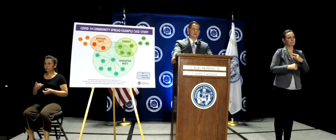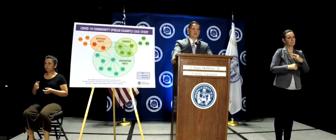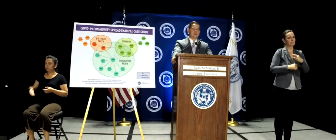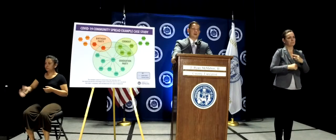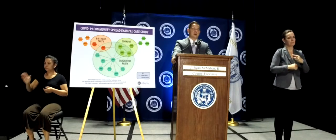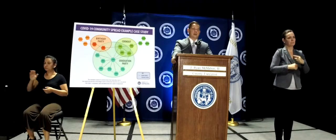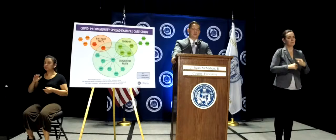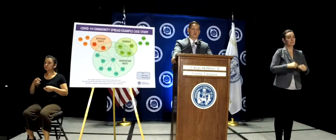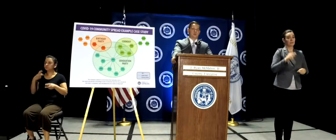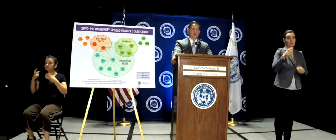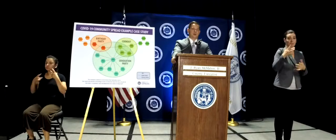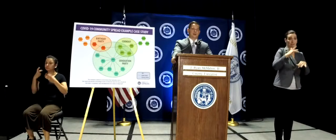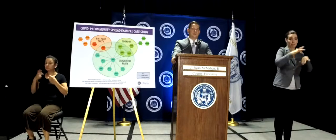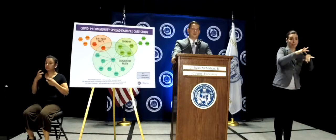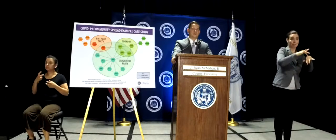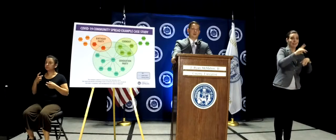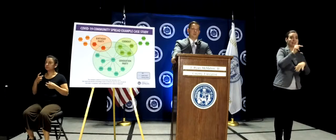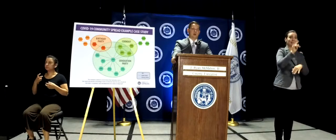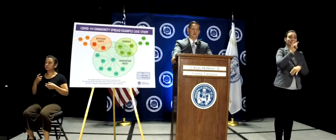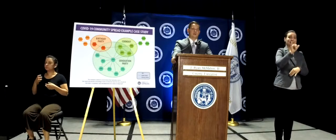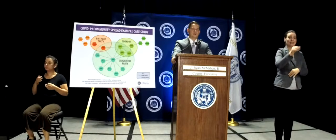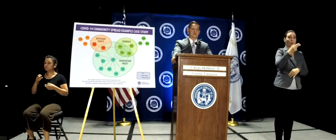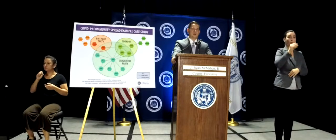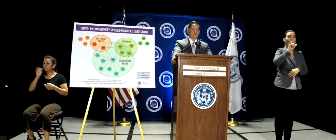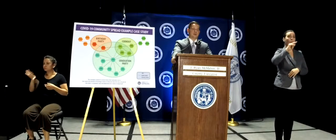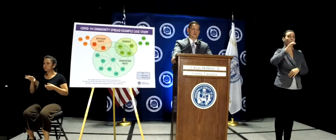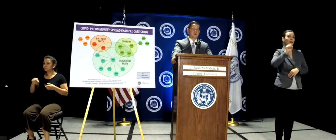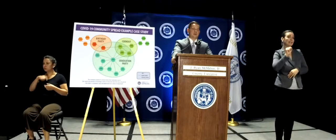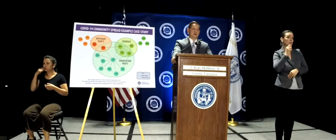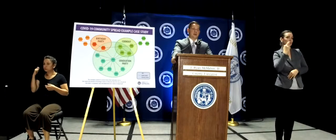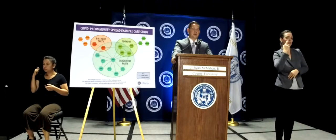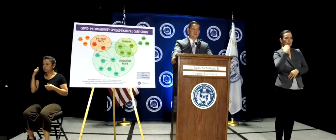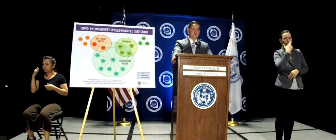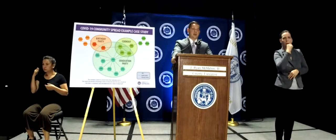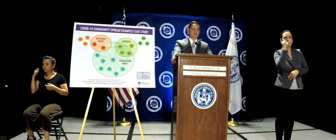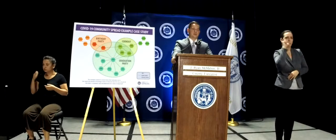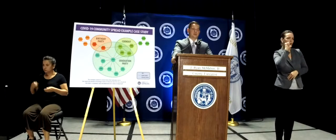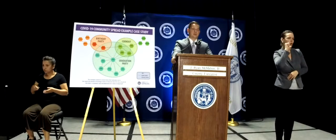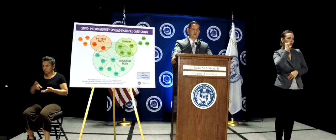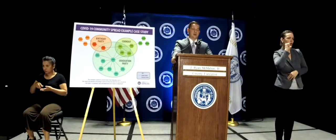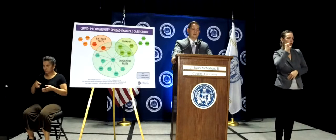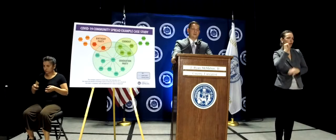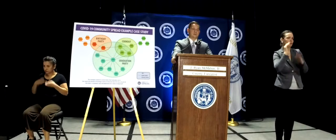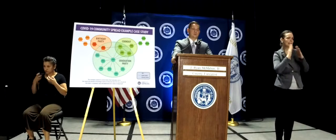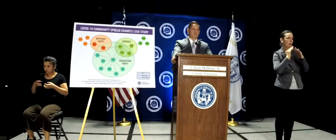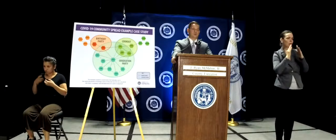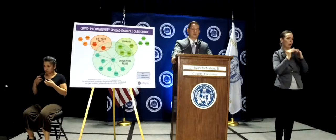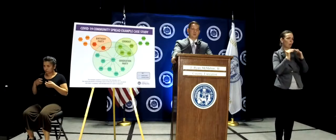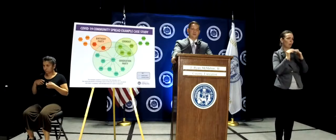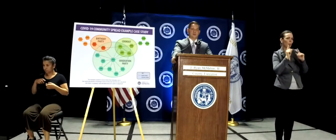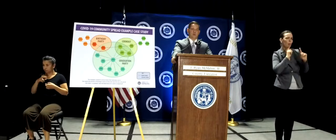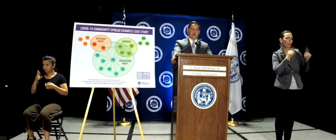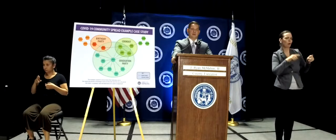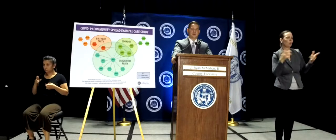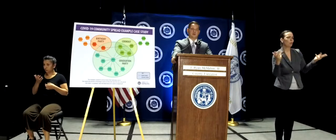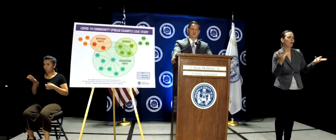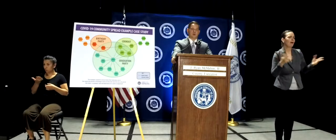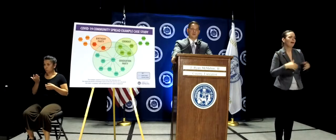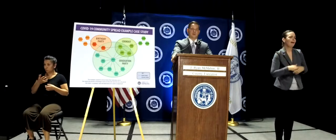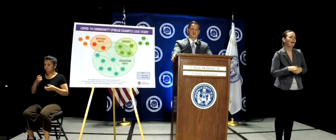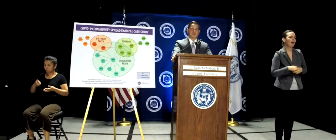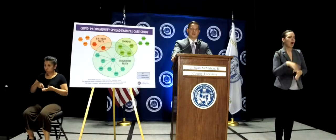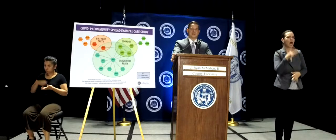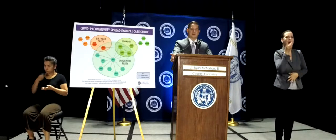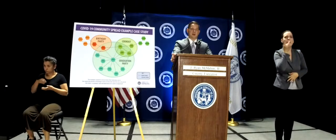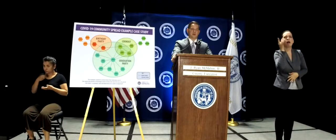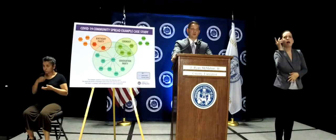salad. Dr. Gupta got the veggie flatbread. She loved it, and she actually certainly wants to go back. So that was I